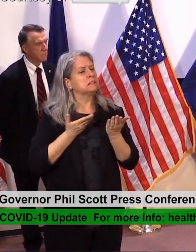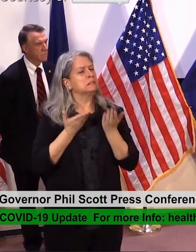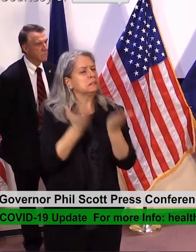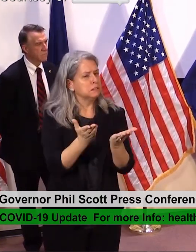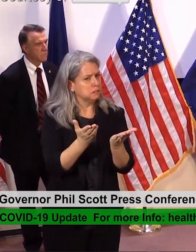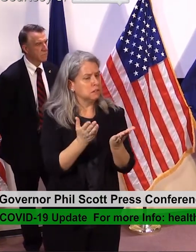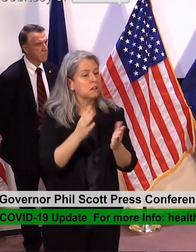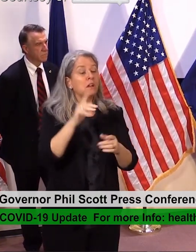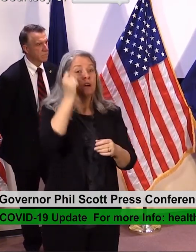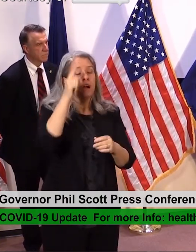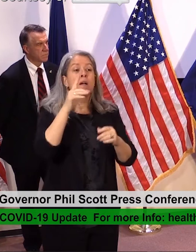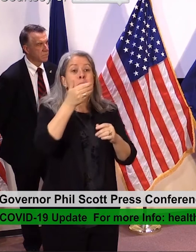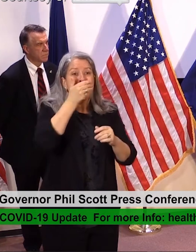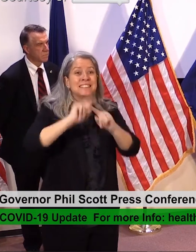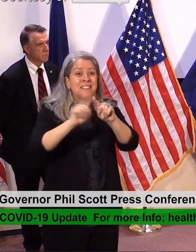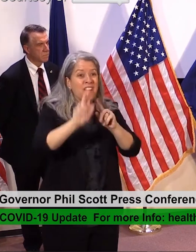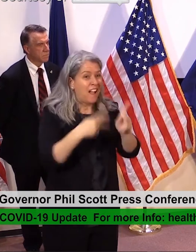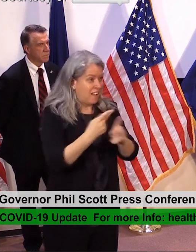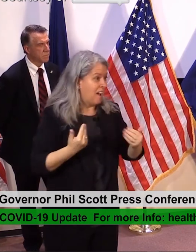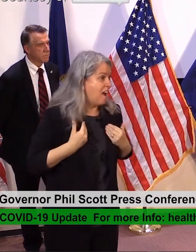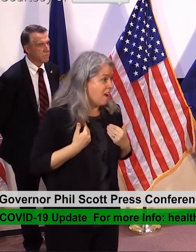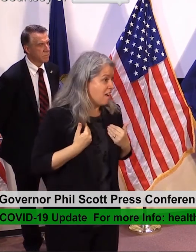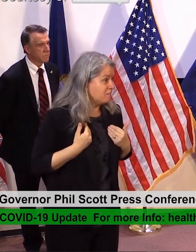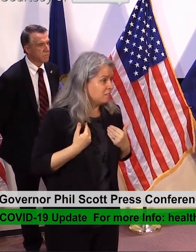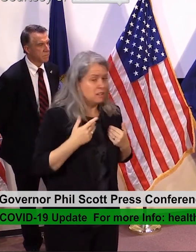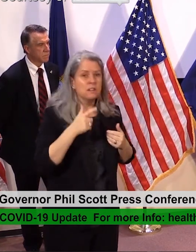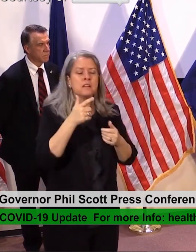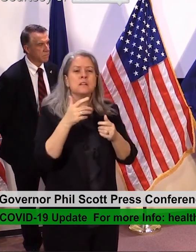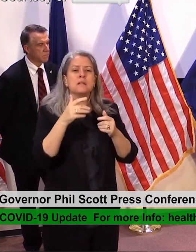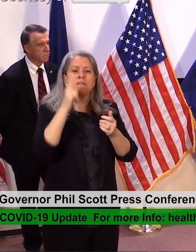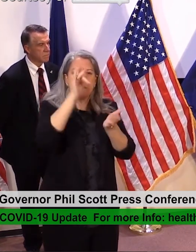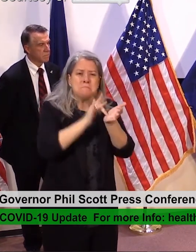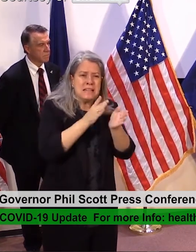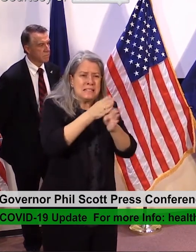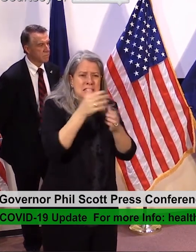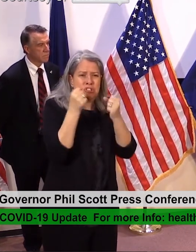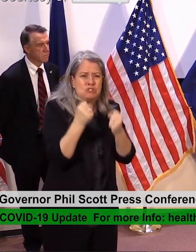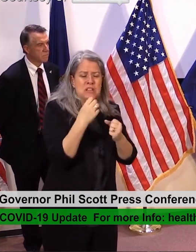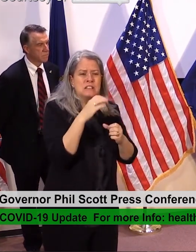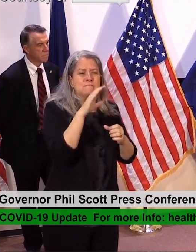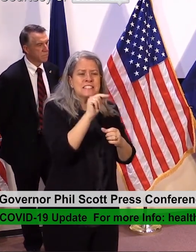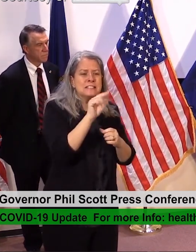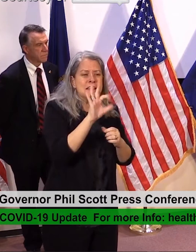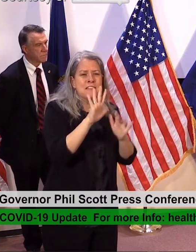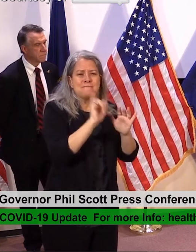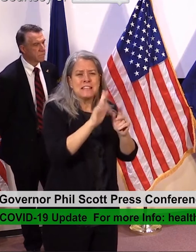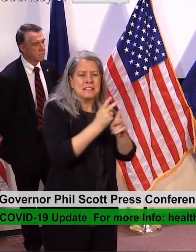masks for healthcare workers who are in the front line with patients. And secondly,